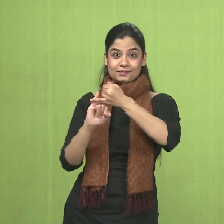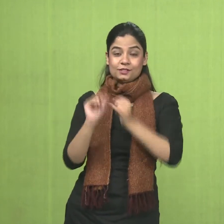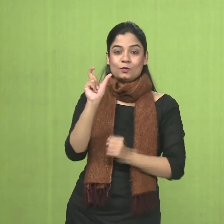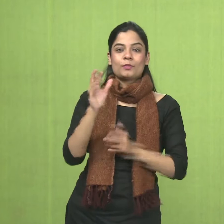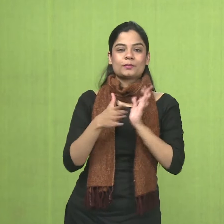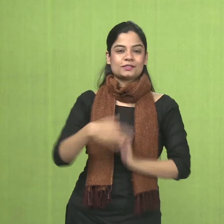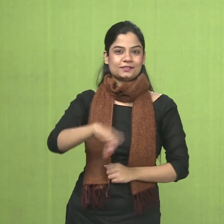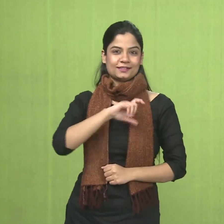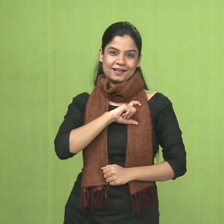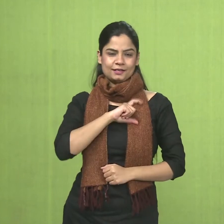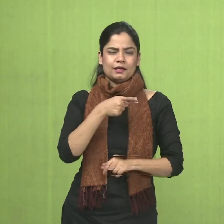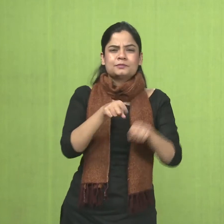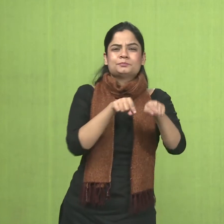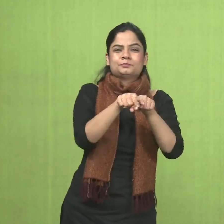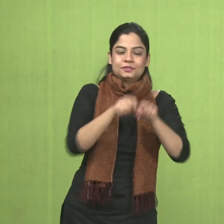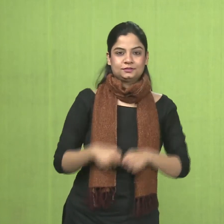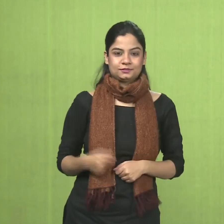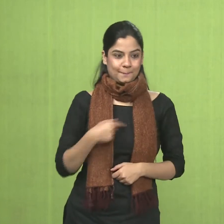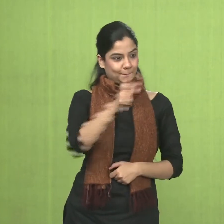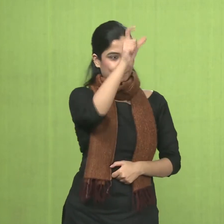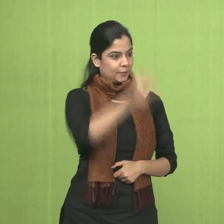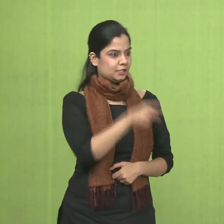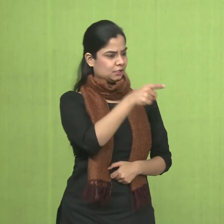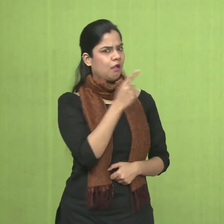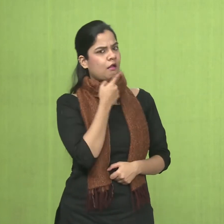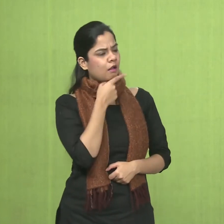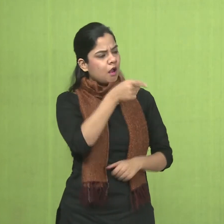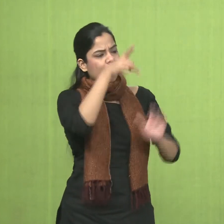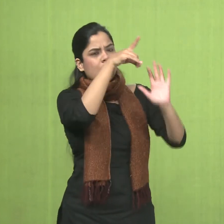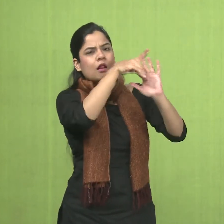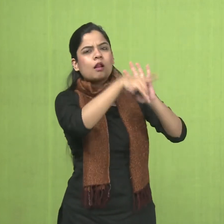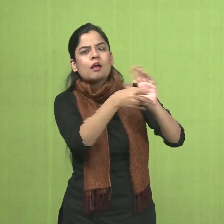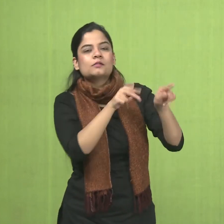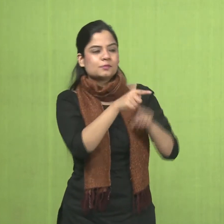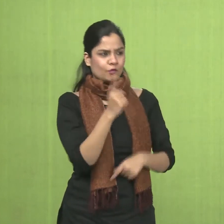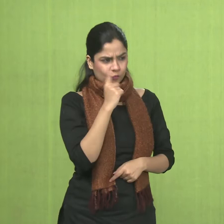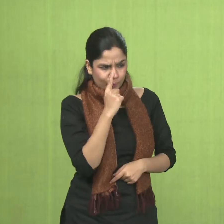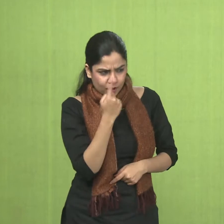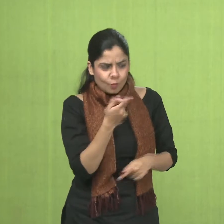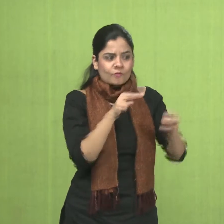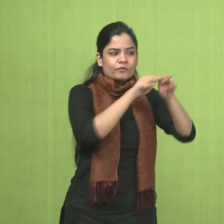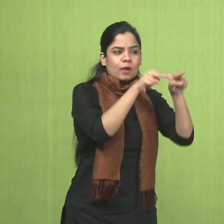her height, what's her birth date, where is she from. So different information about that particular woman.